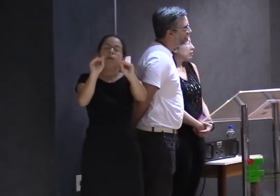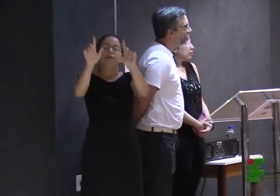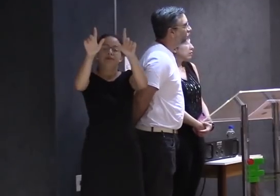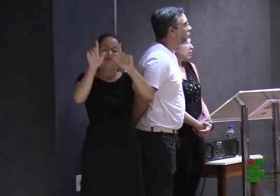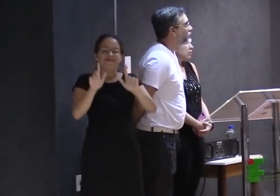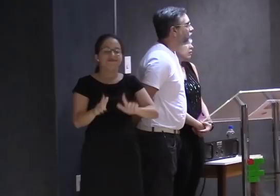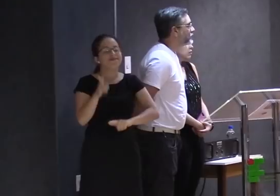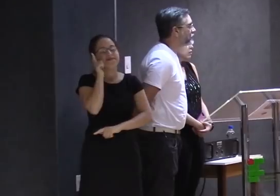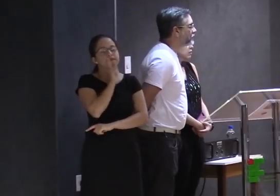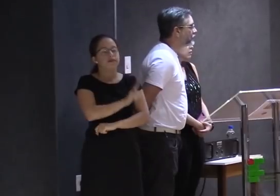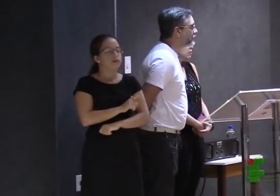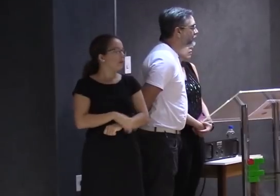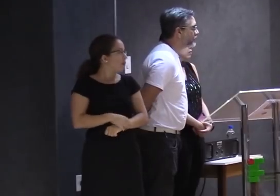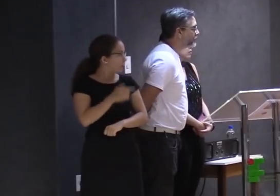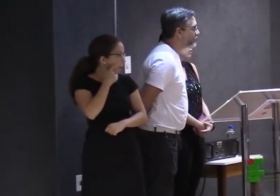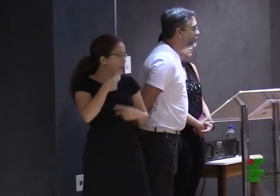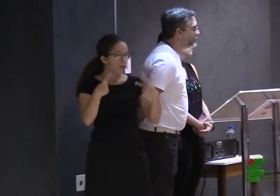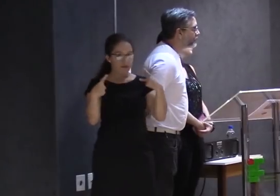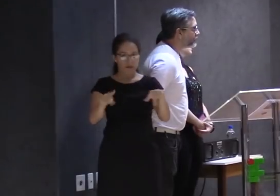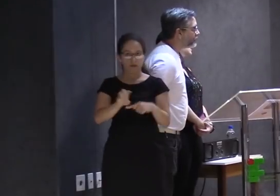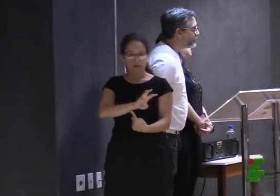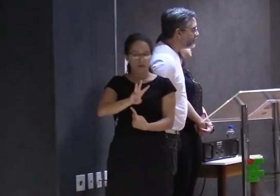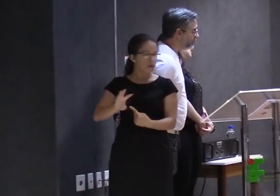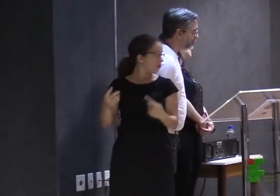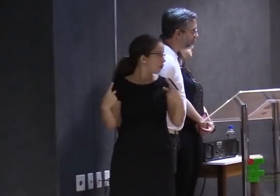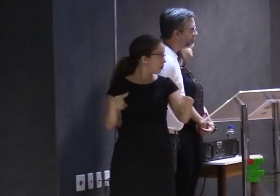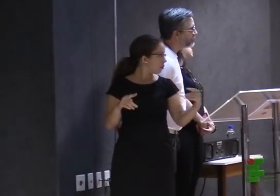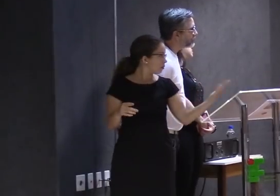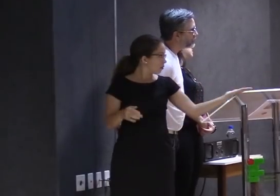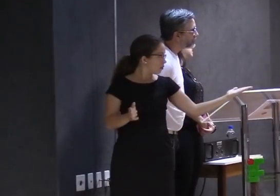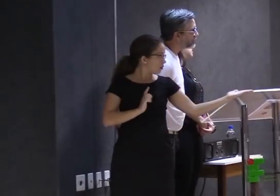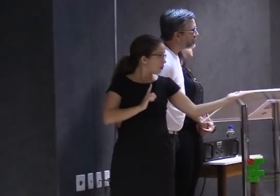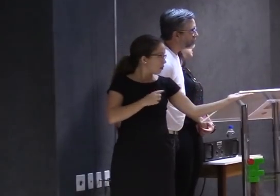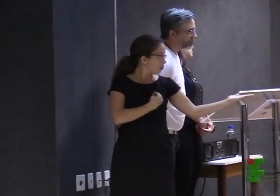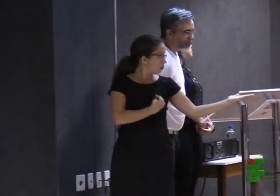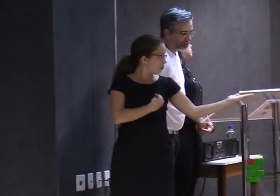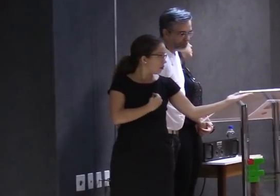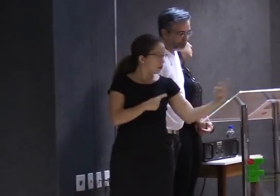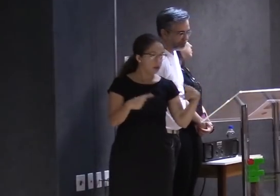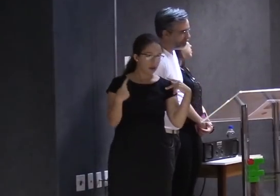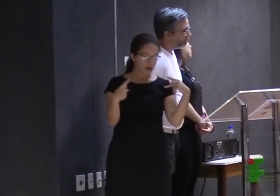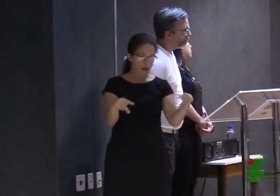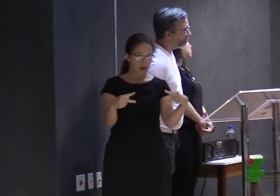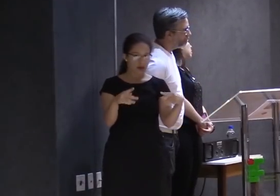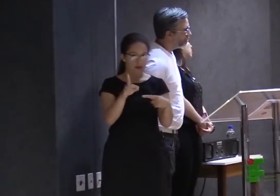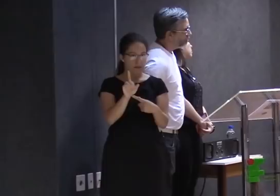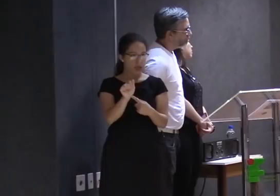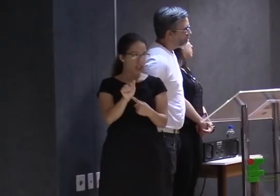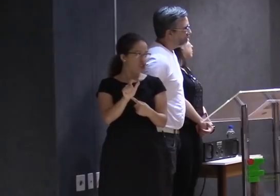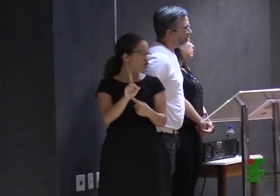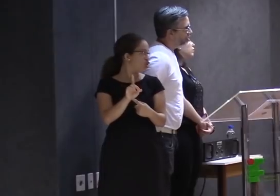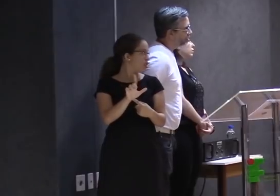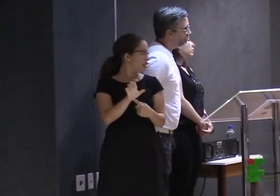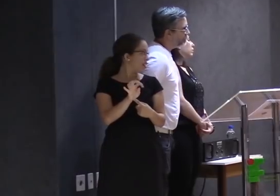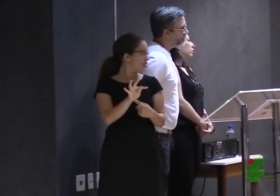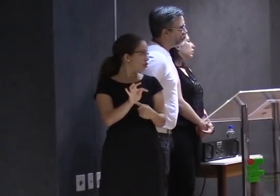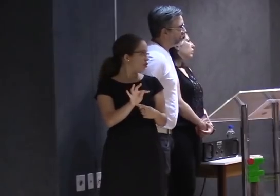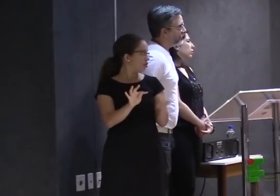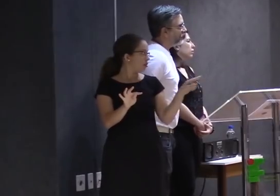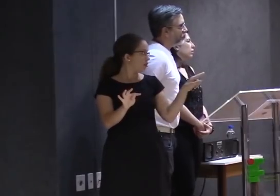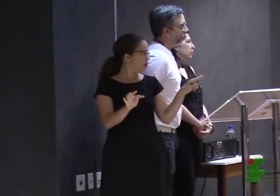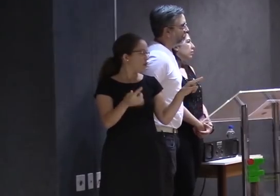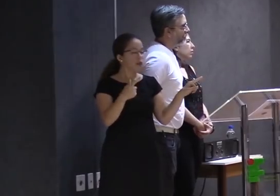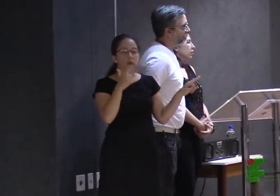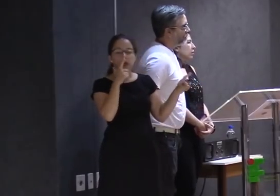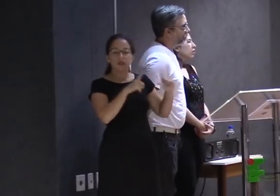you can see the link to the Padlet already there on the slide. You can also read the QR code to go